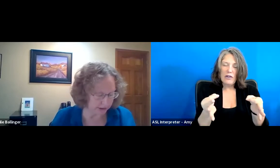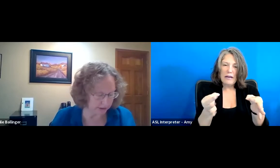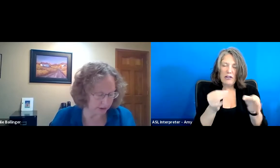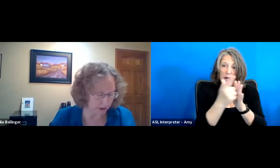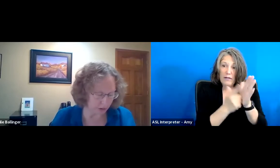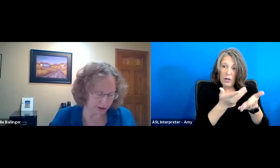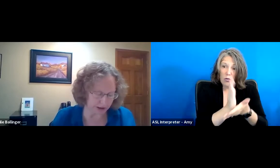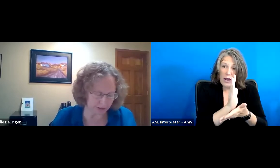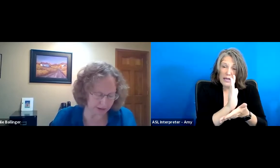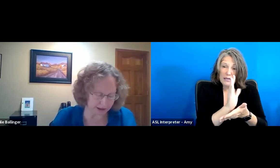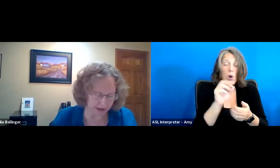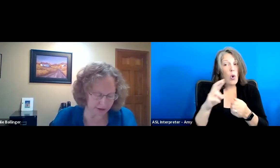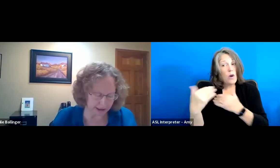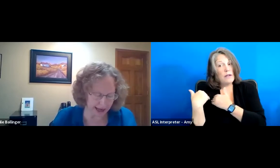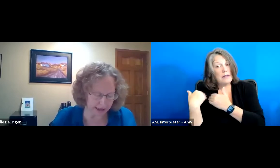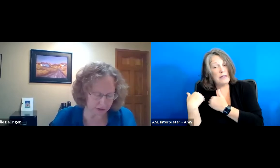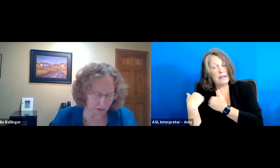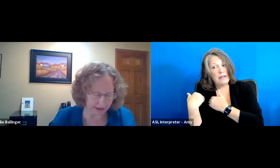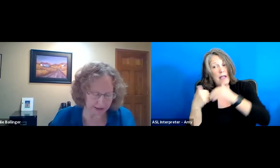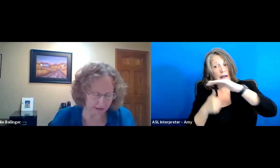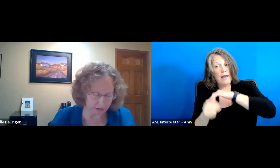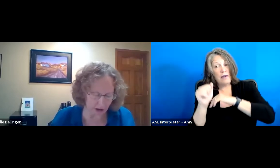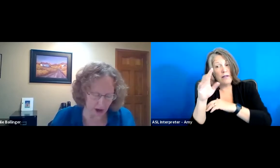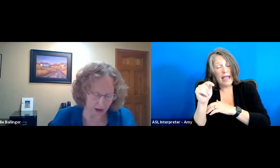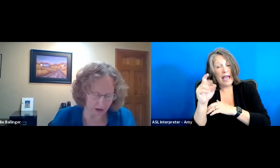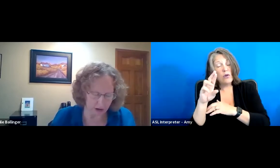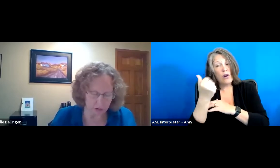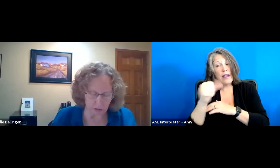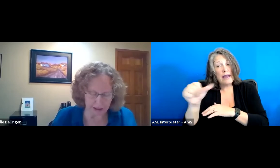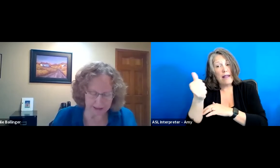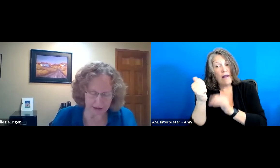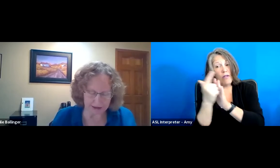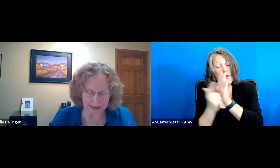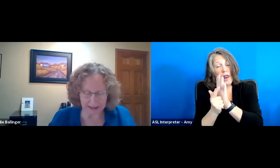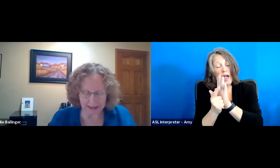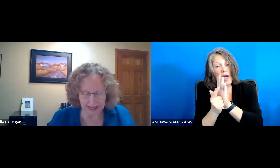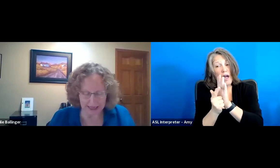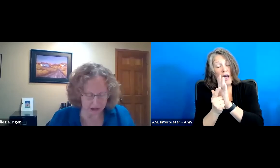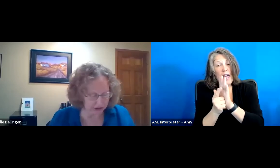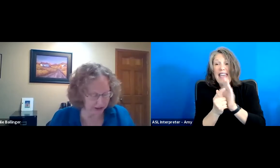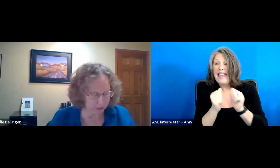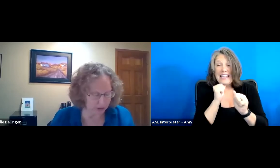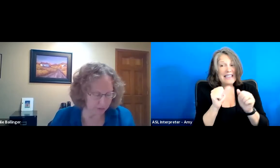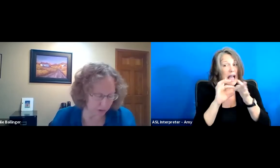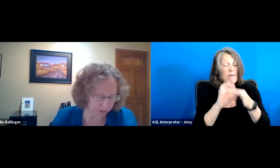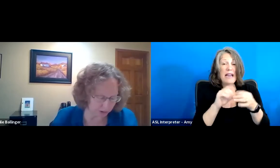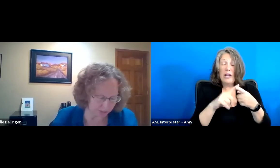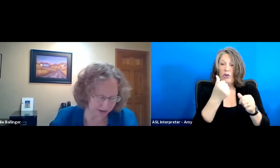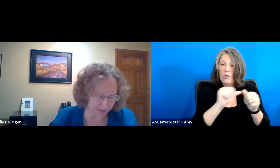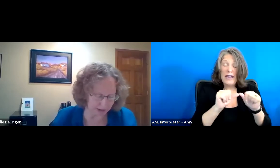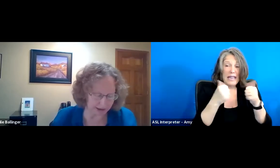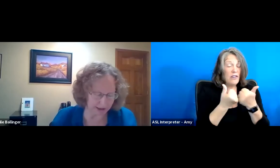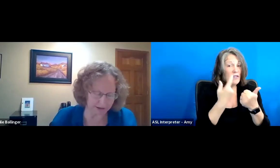legal rights or responsibilities under the Act or any other law, nor binding on any agency with